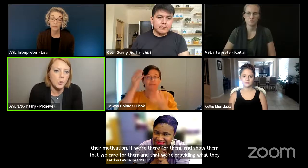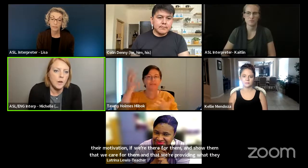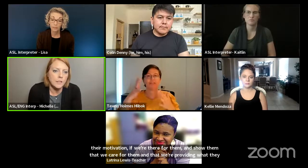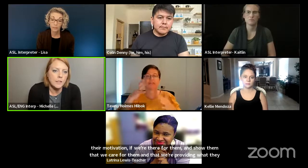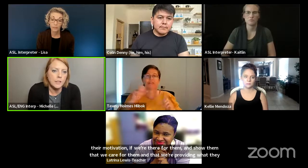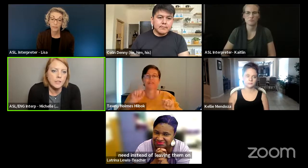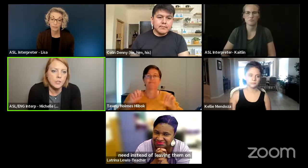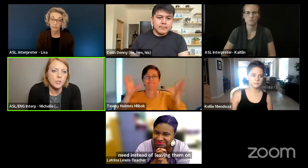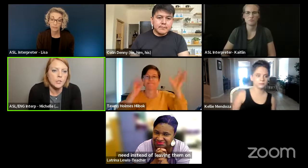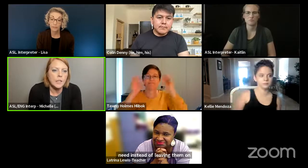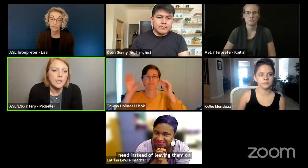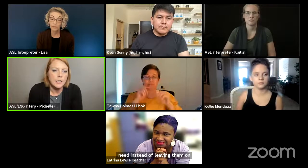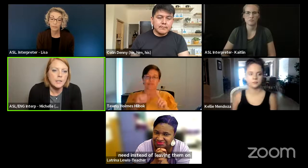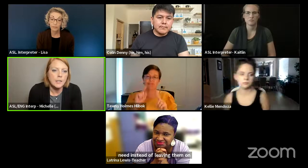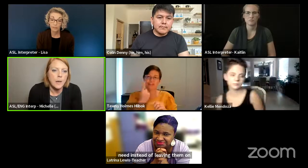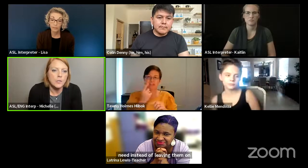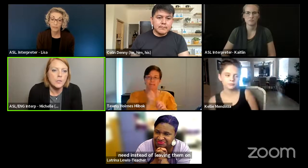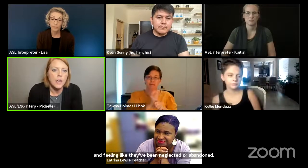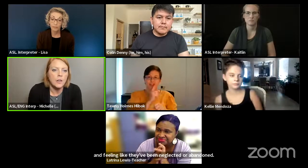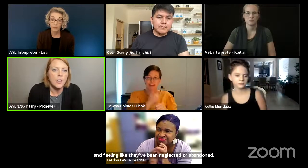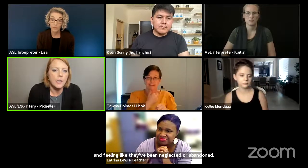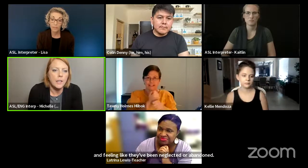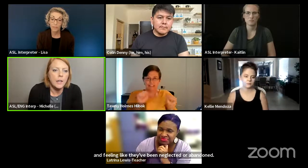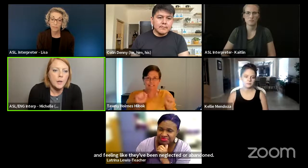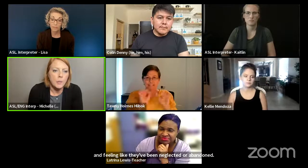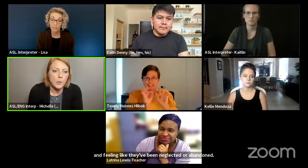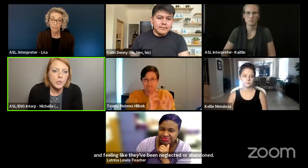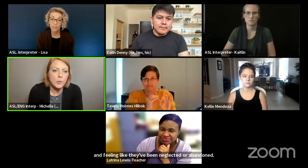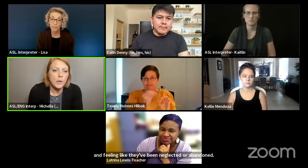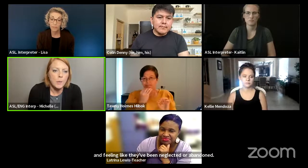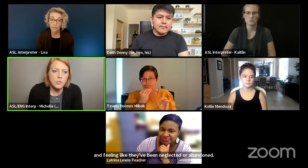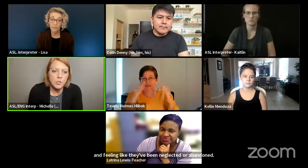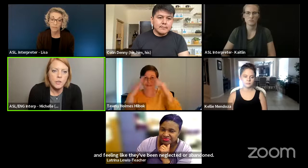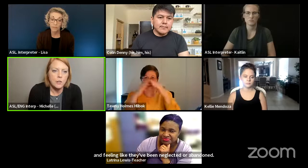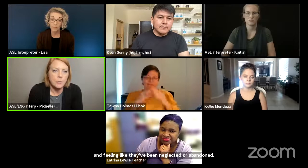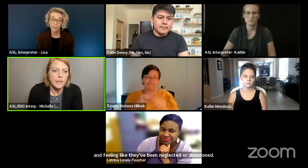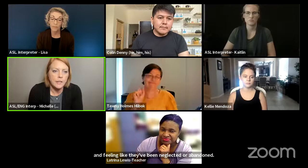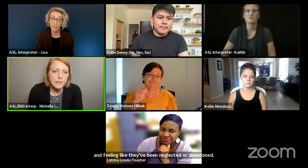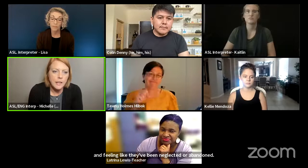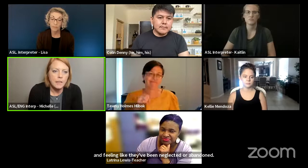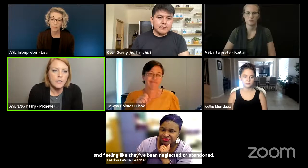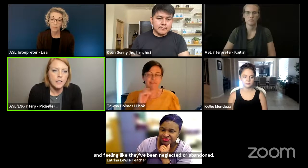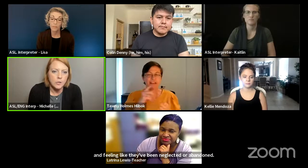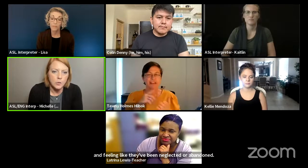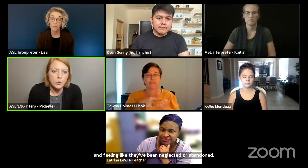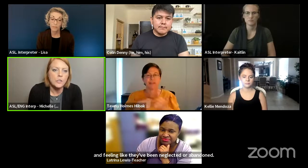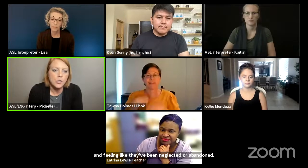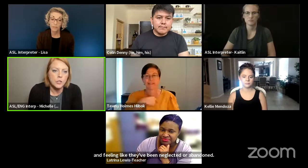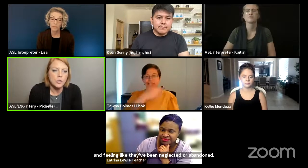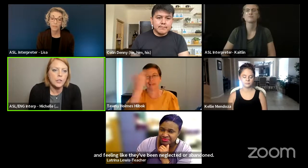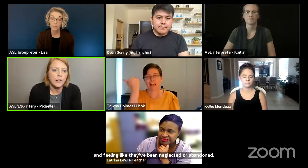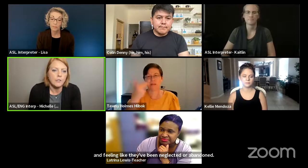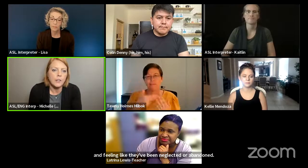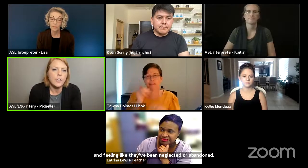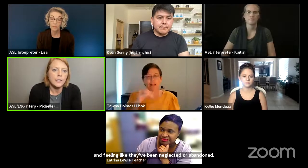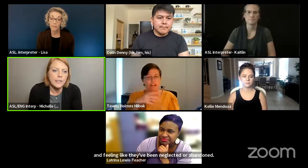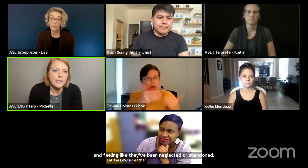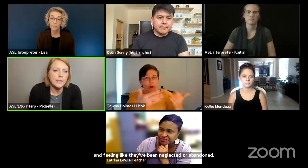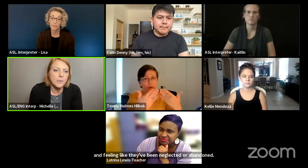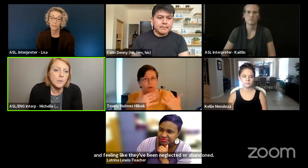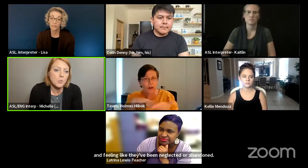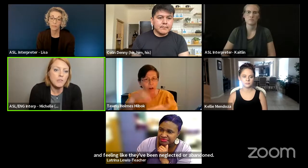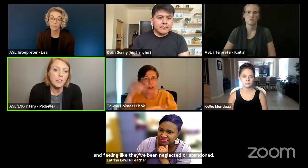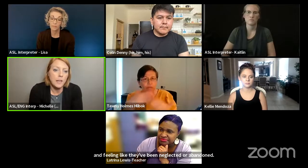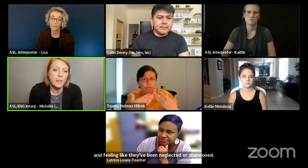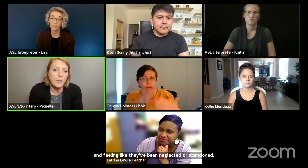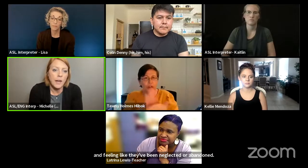they can move on to the additional needs in Maslow's hierarchy. But we do want to make sure that everybody is safe and has food and shelter at the very least.